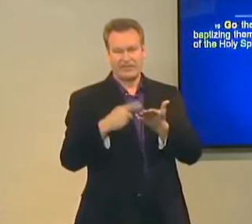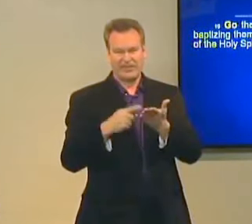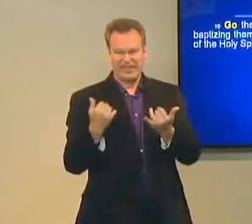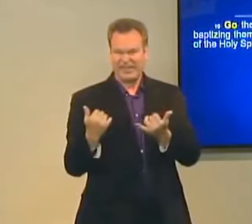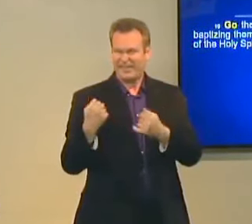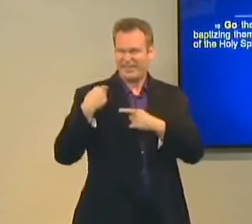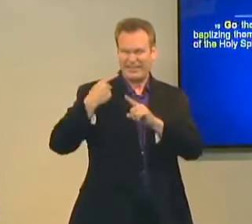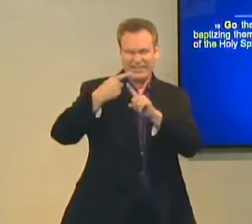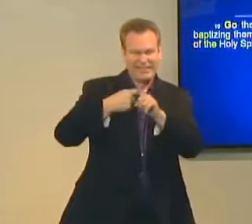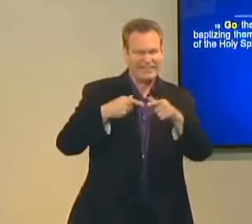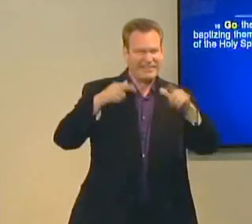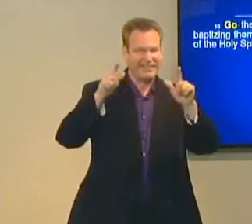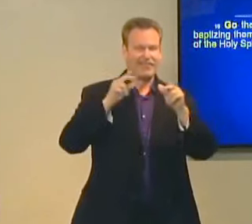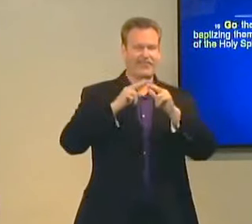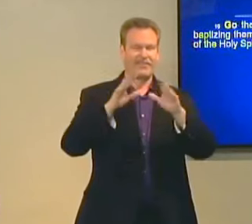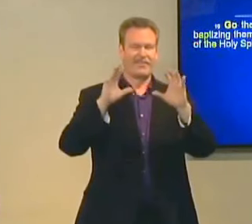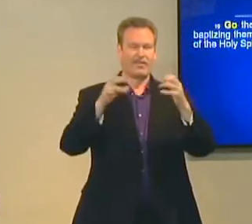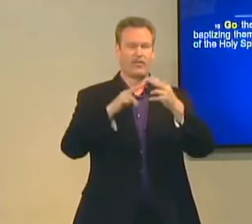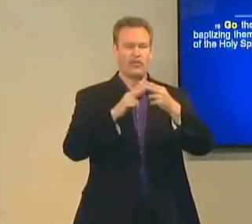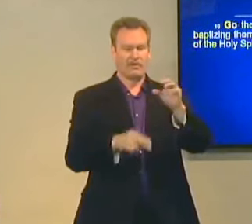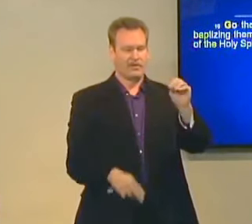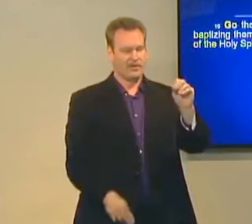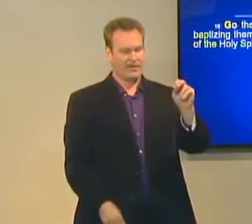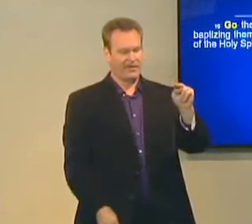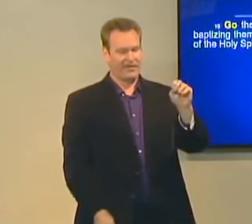this is a really conjugal there's been a lot of vlogs